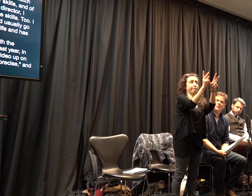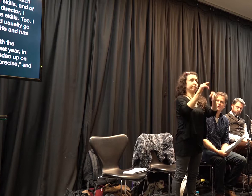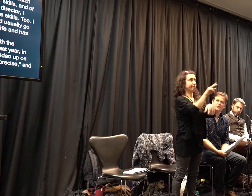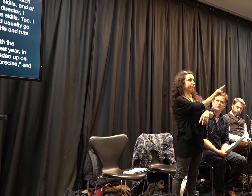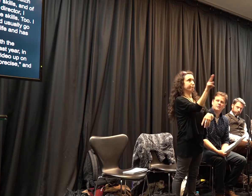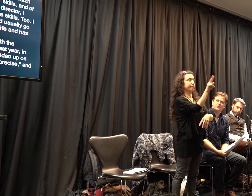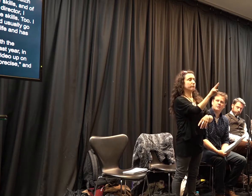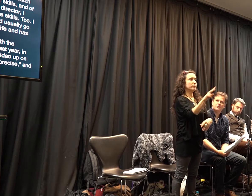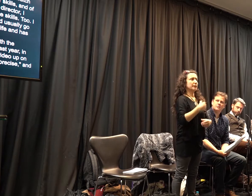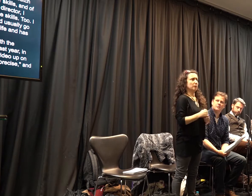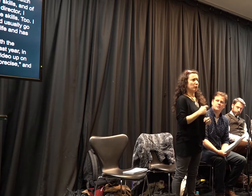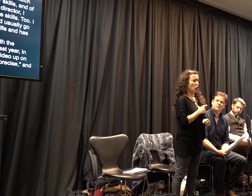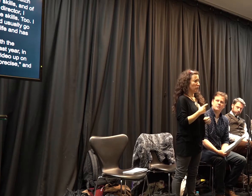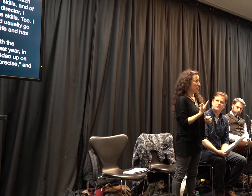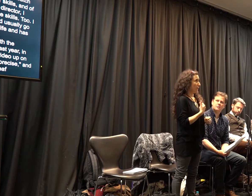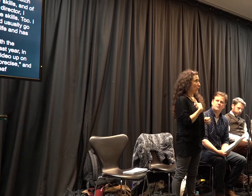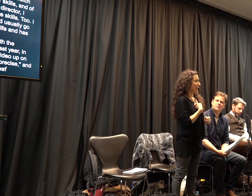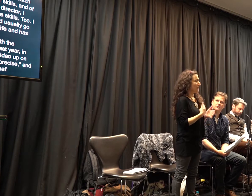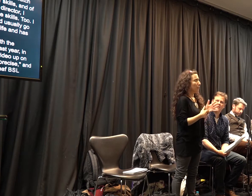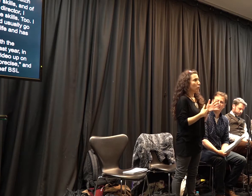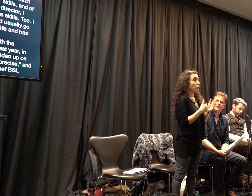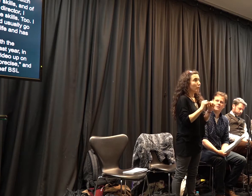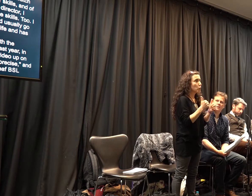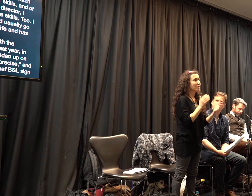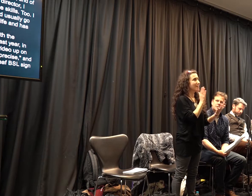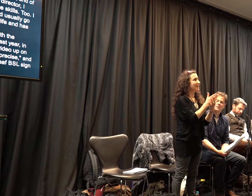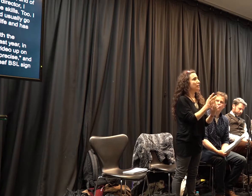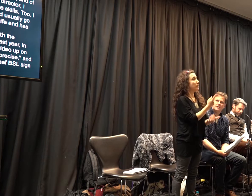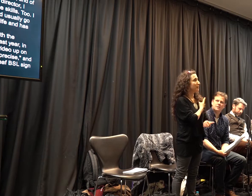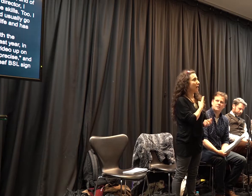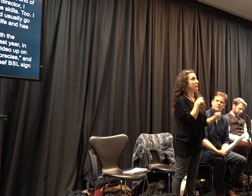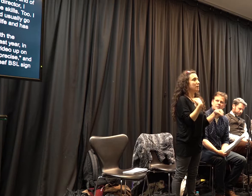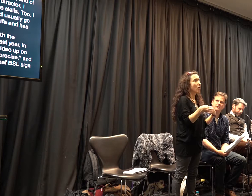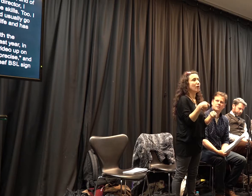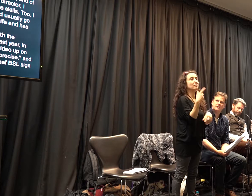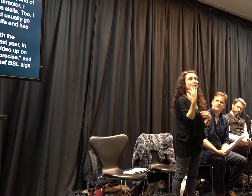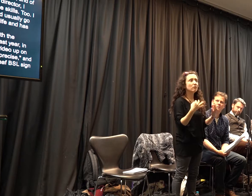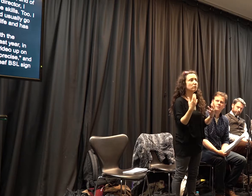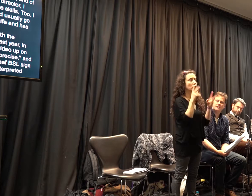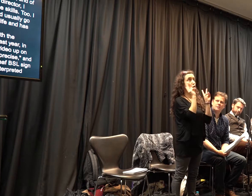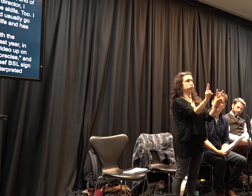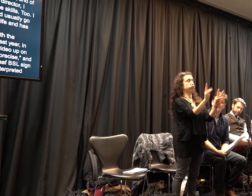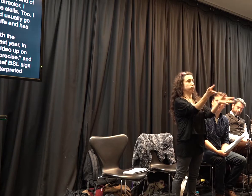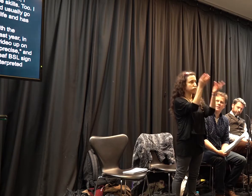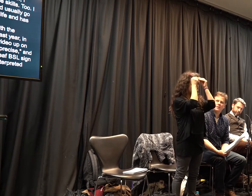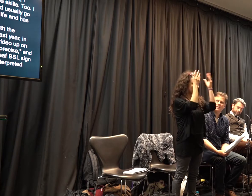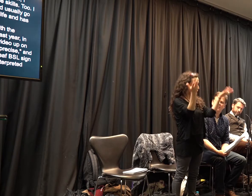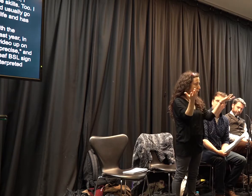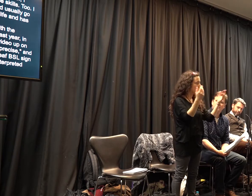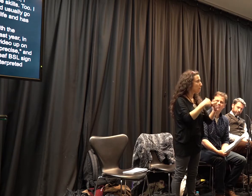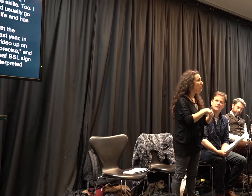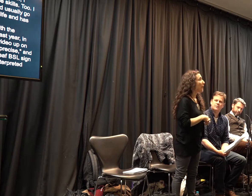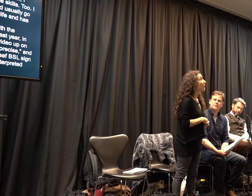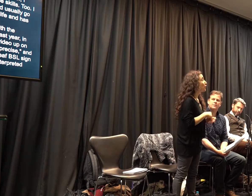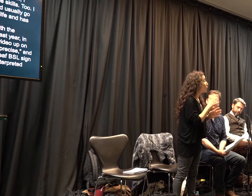language user that went to sign language interpreted performances. For me, it's important as a deaf director